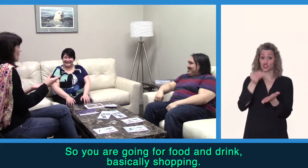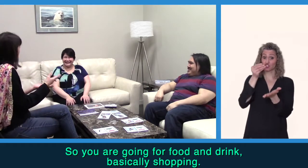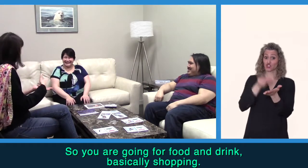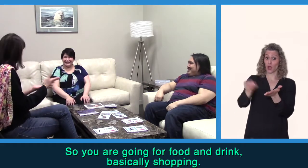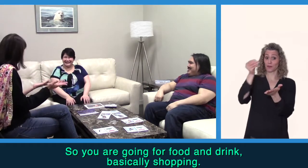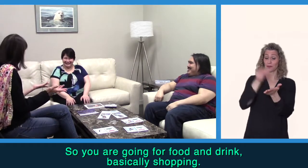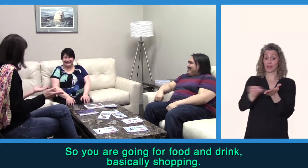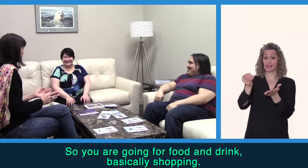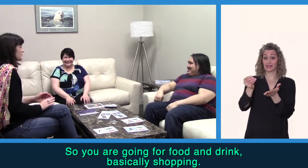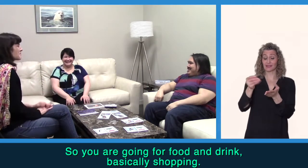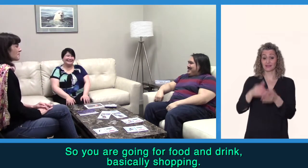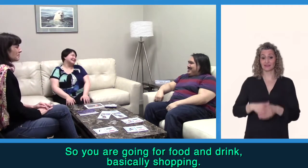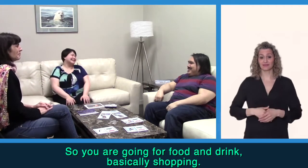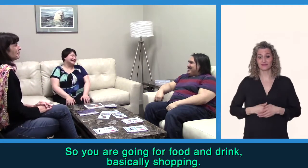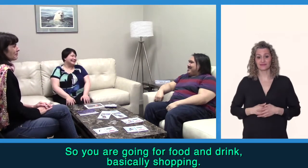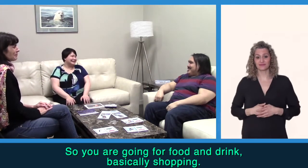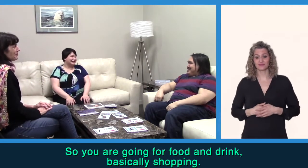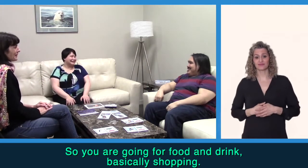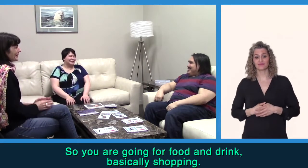it's shopping. Yeah.